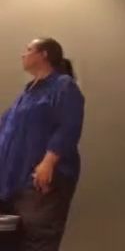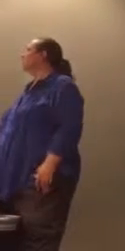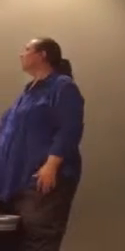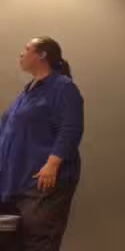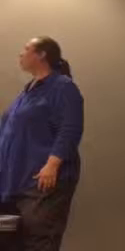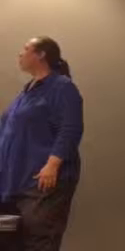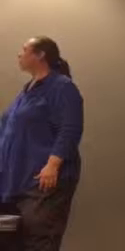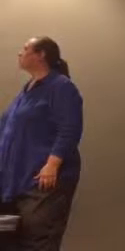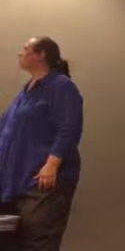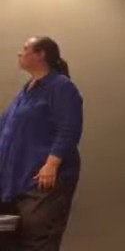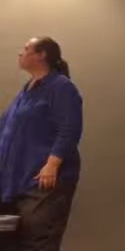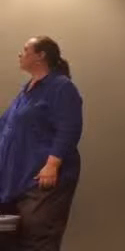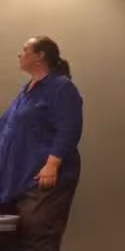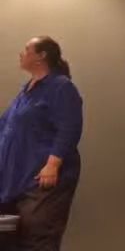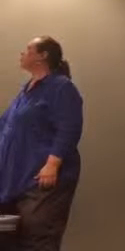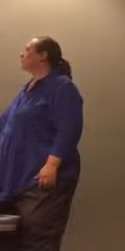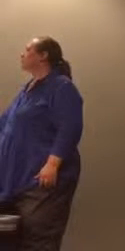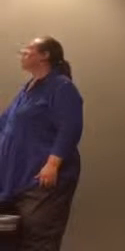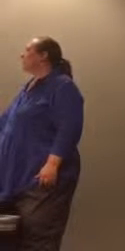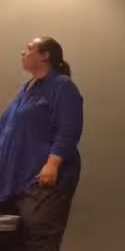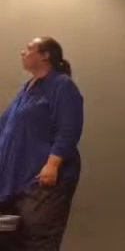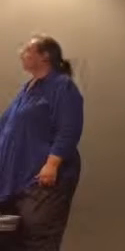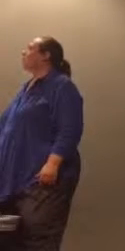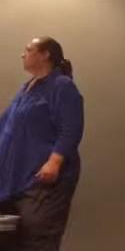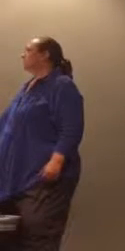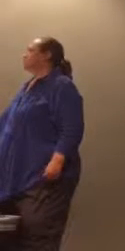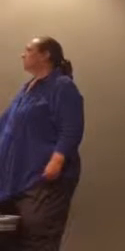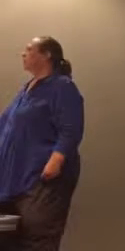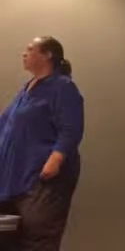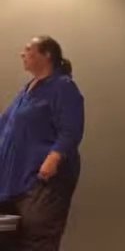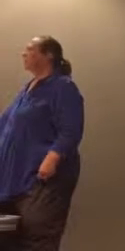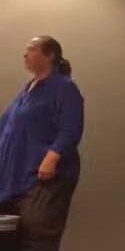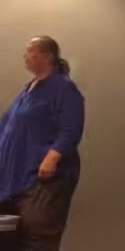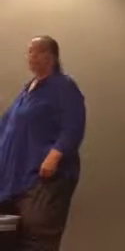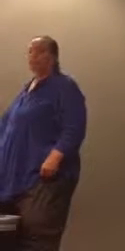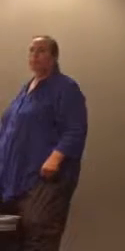than this. Yeah, this is word for word.